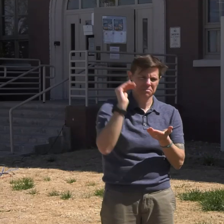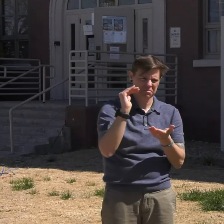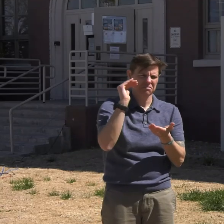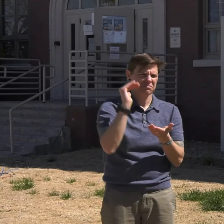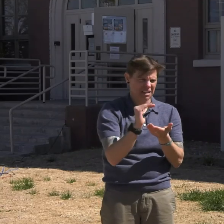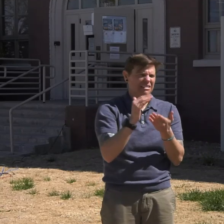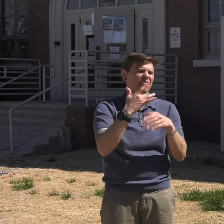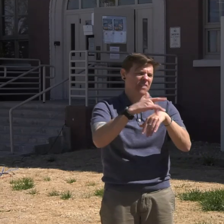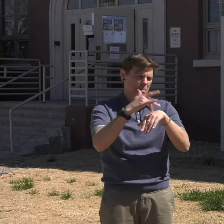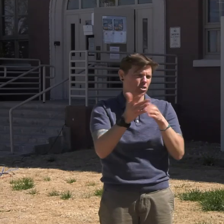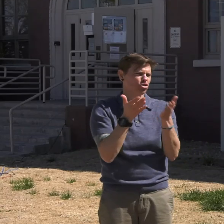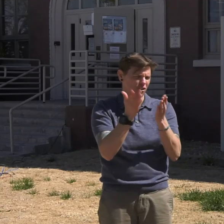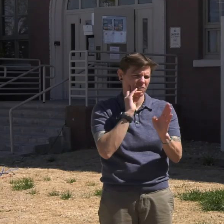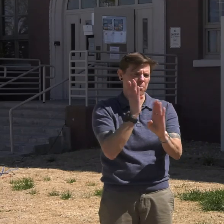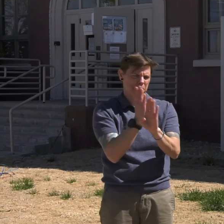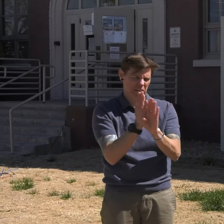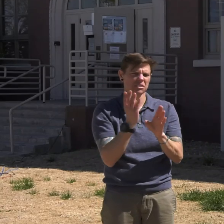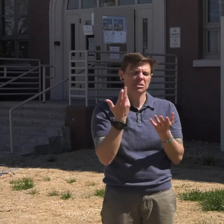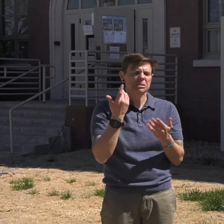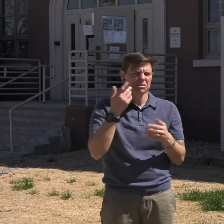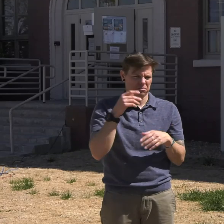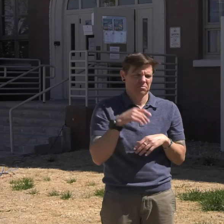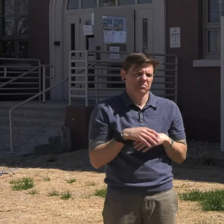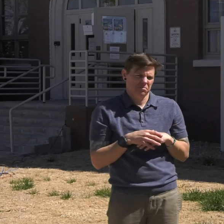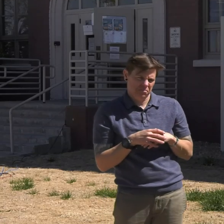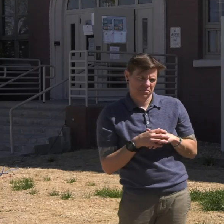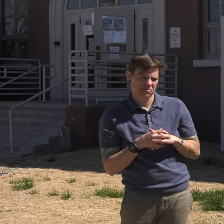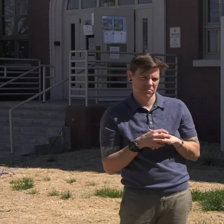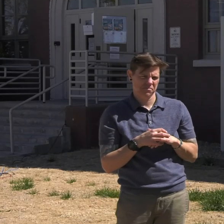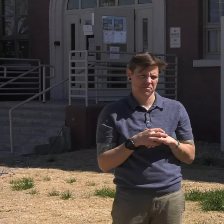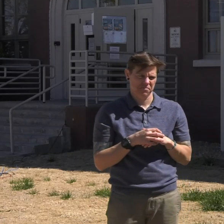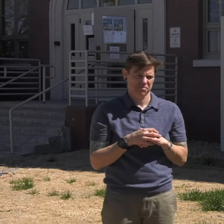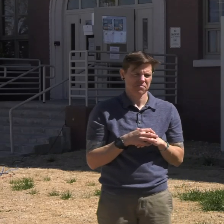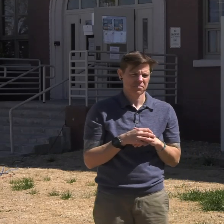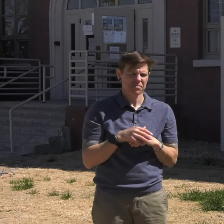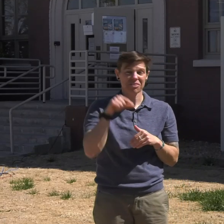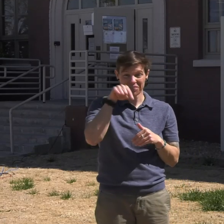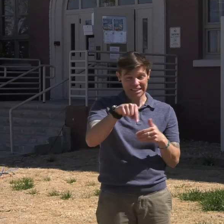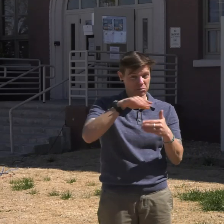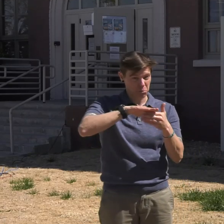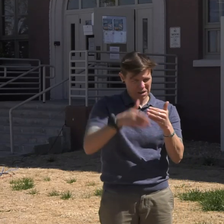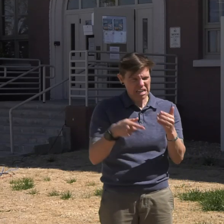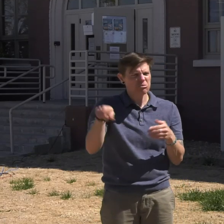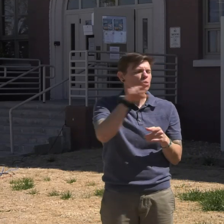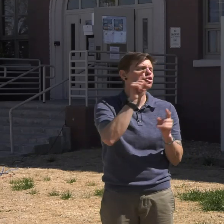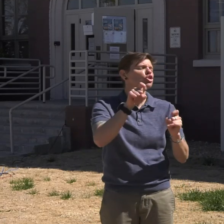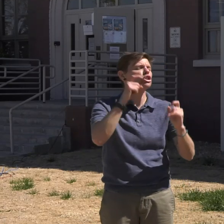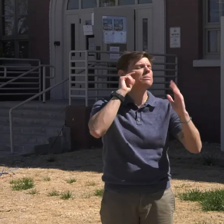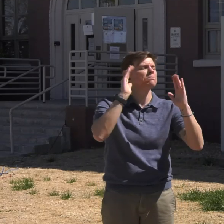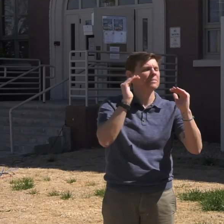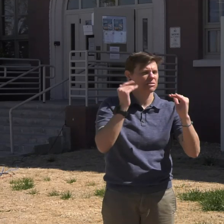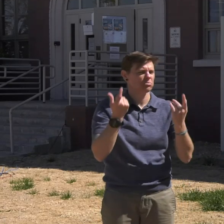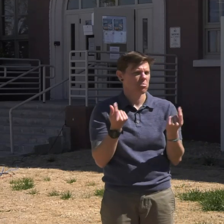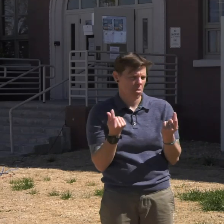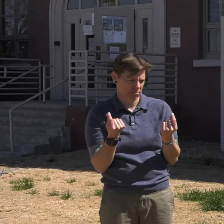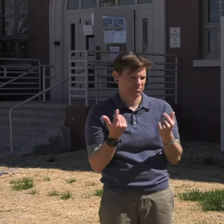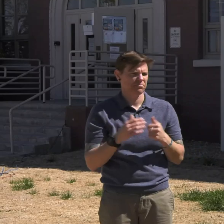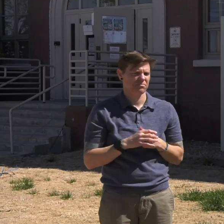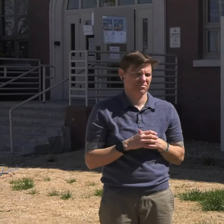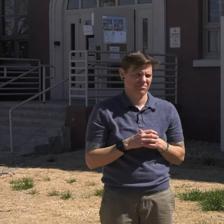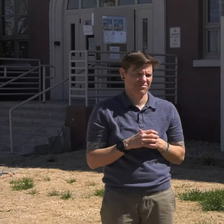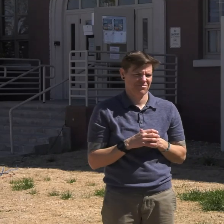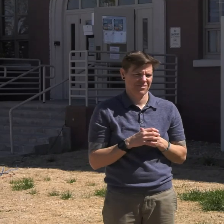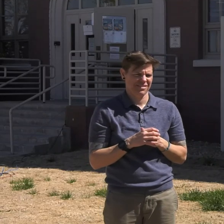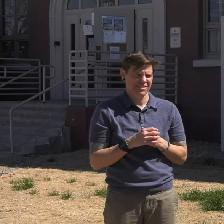of days. So by this weekend, we are expecting the following to be in place. It's a Saturday schedule, will be every